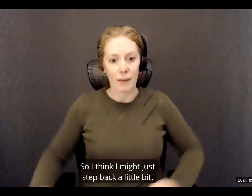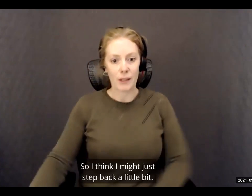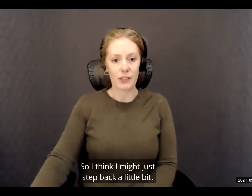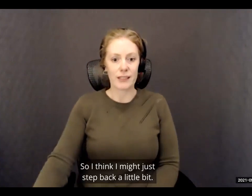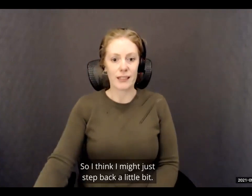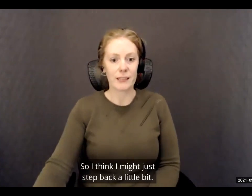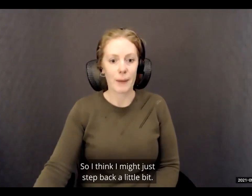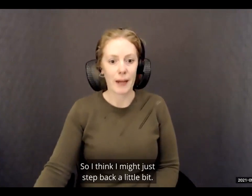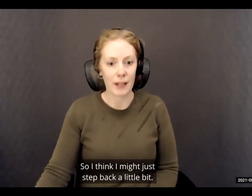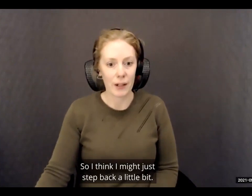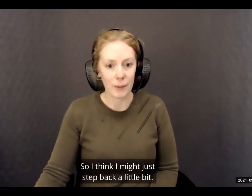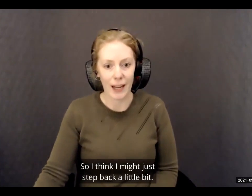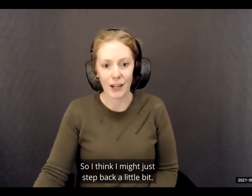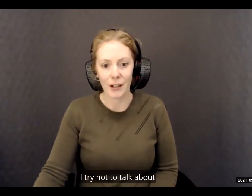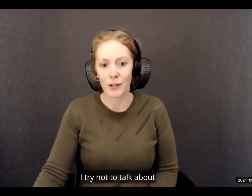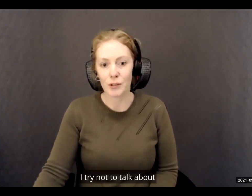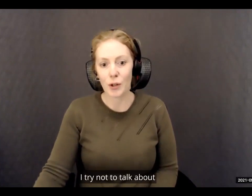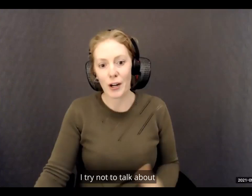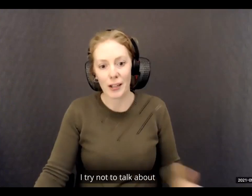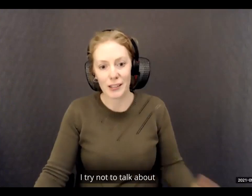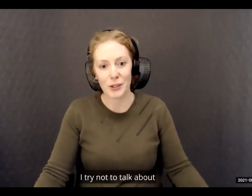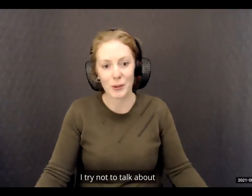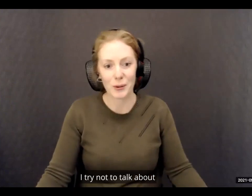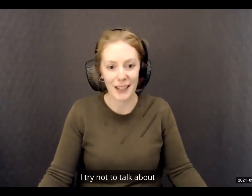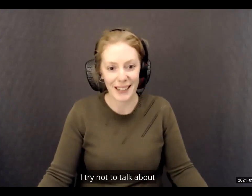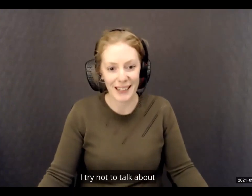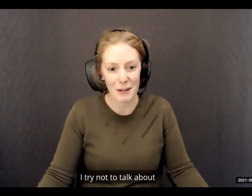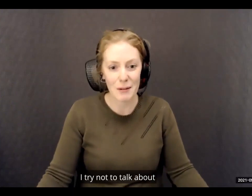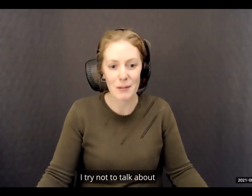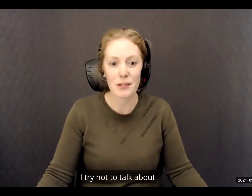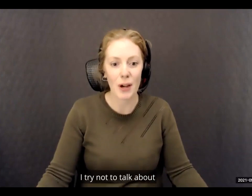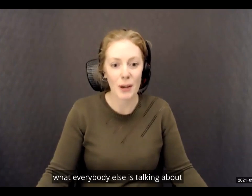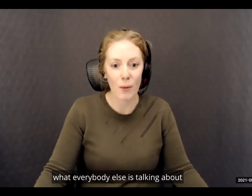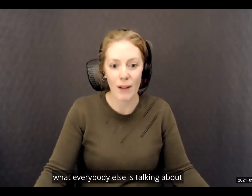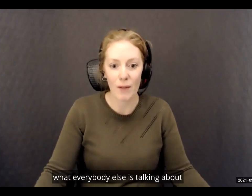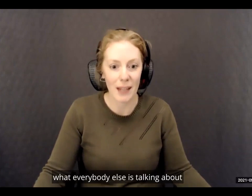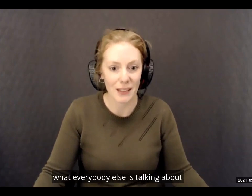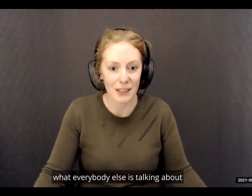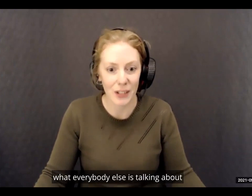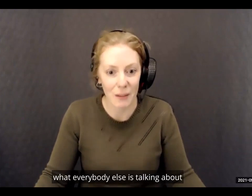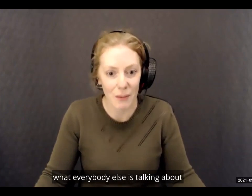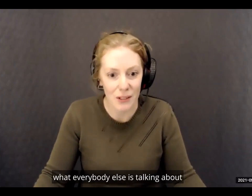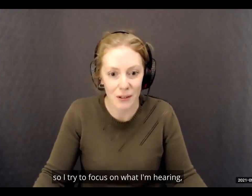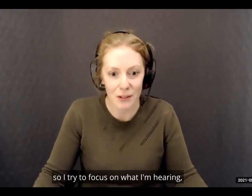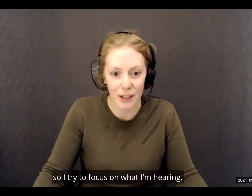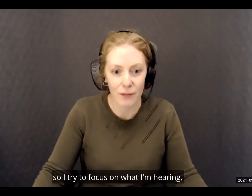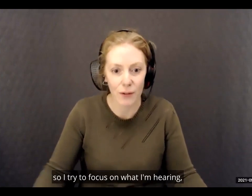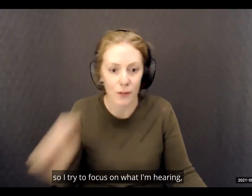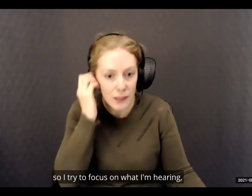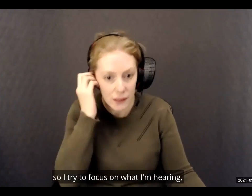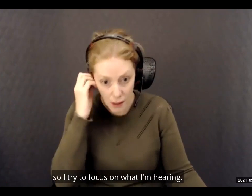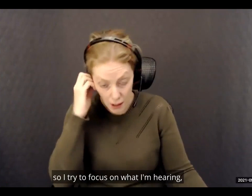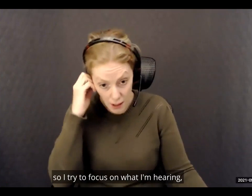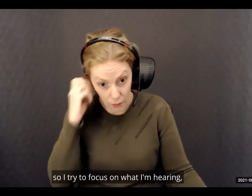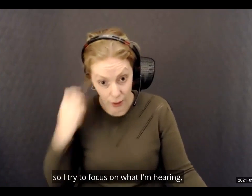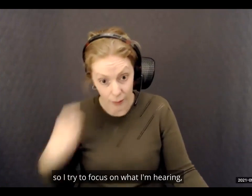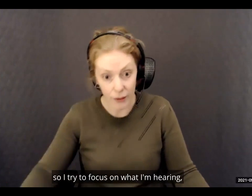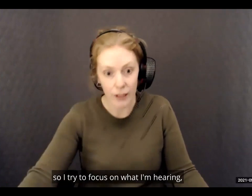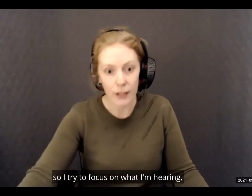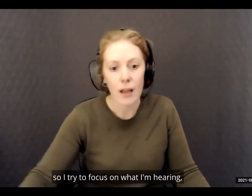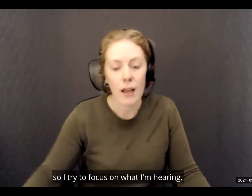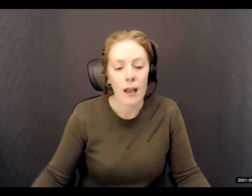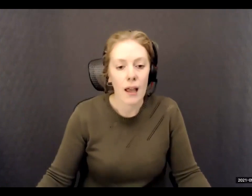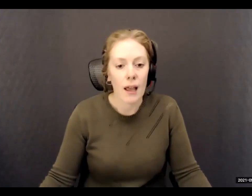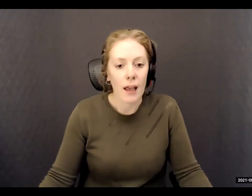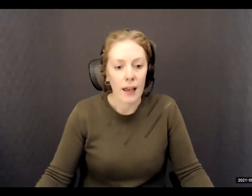So I think I might just step back a little bit. I try not to talk about what everybody else is talking about, so I try to focus on what